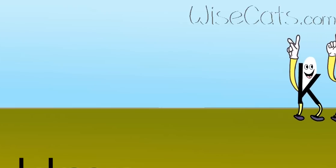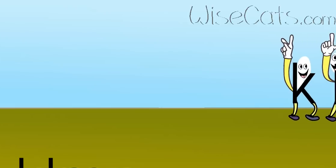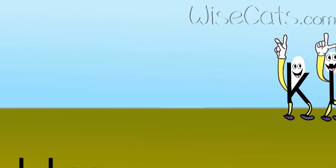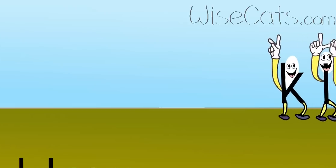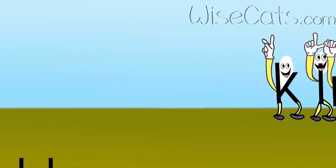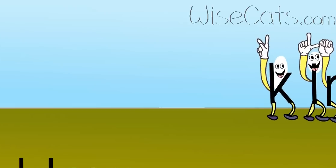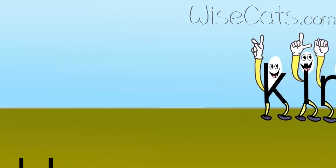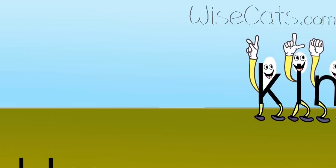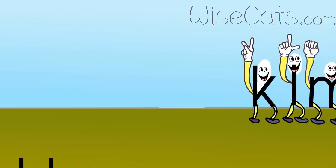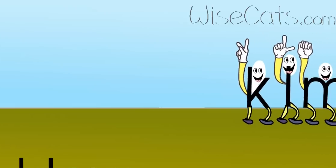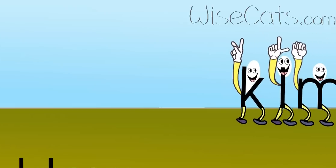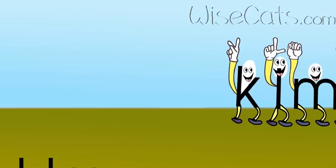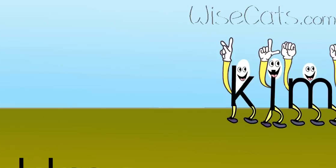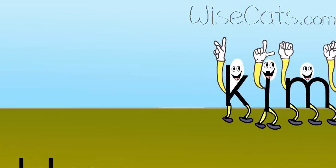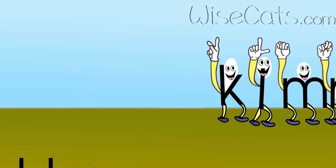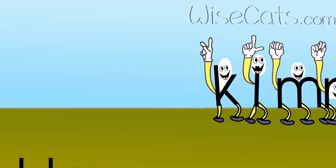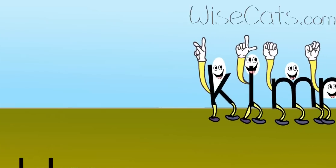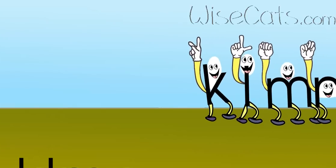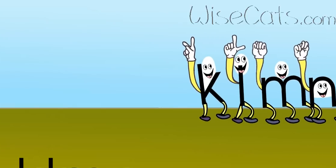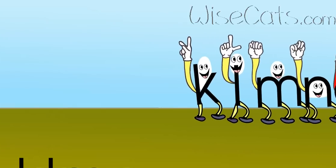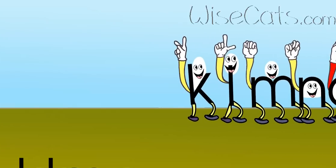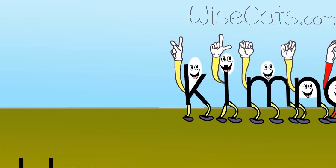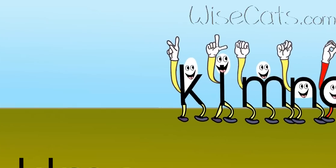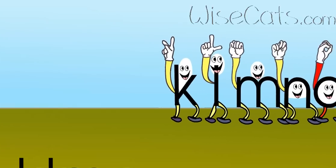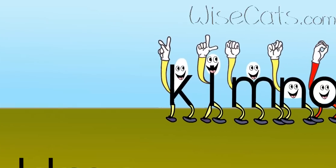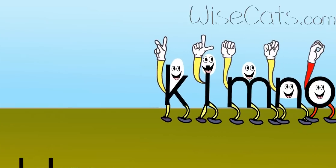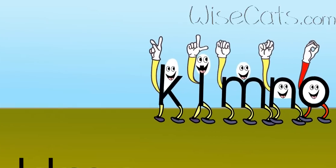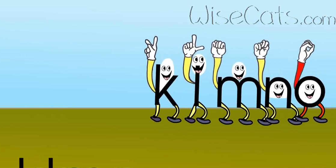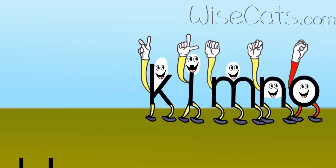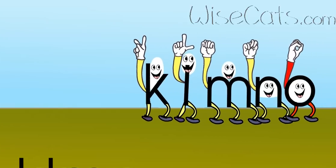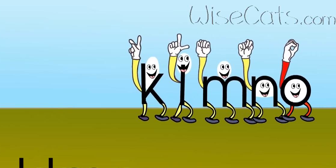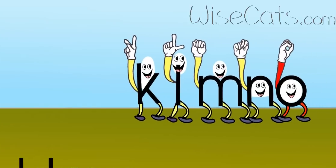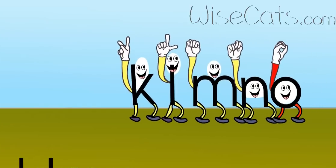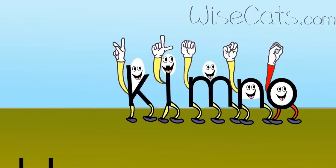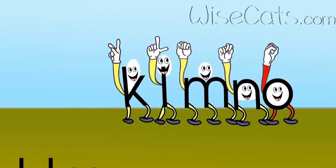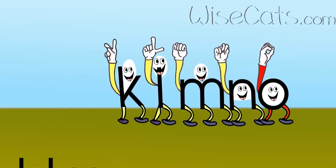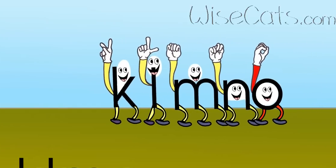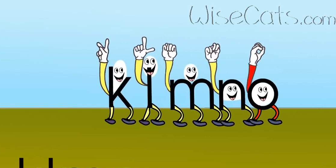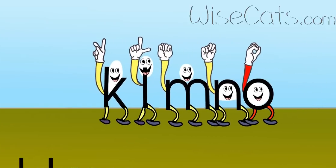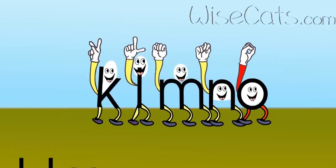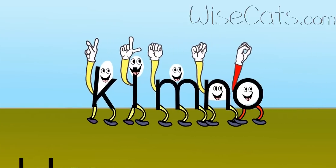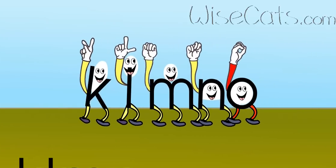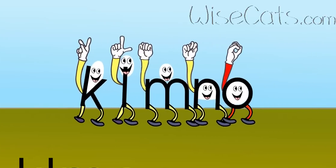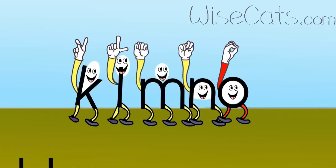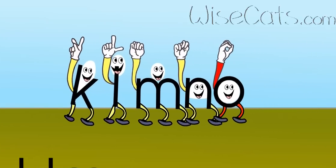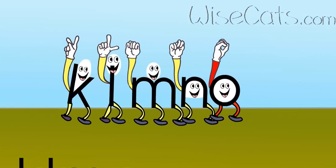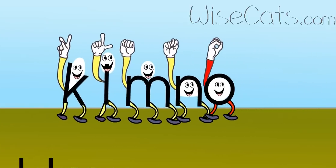I know them Aren't I very clever? I know